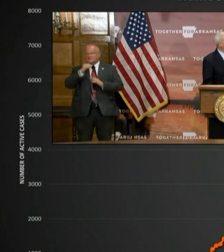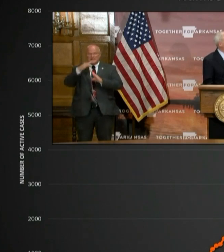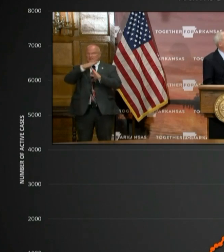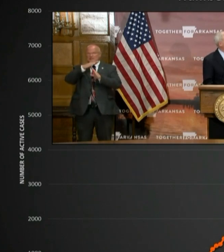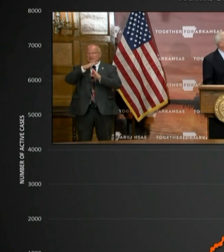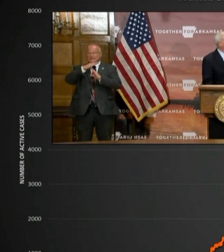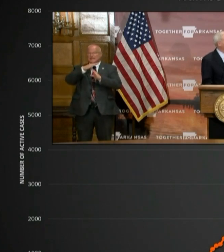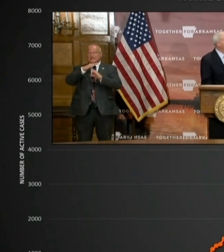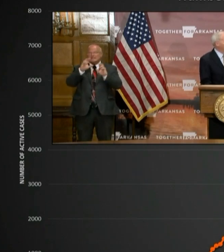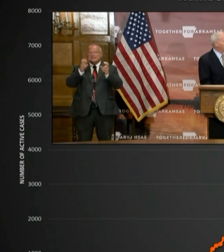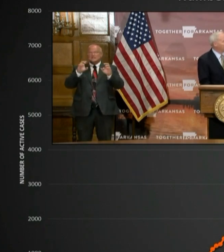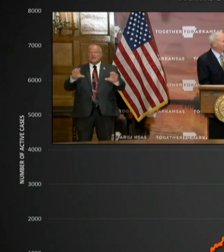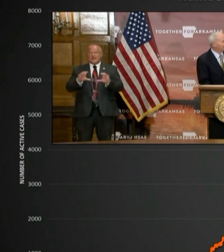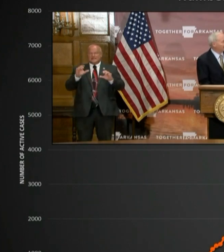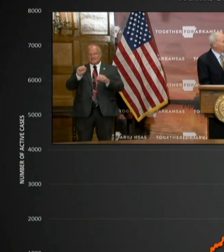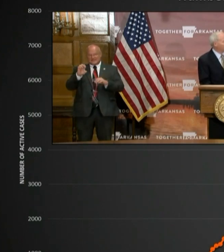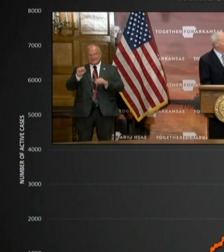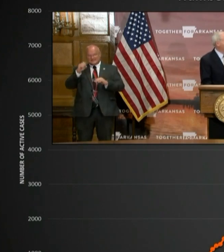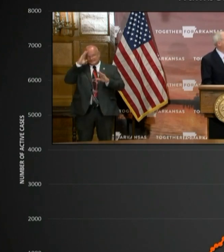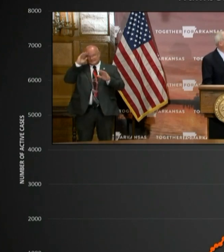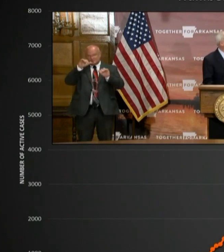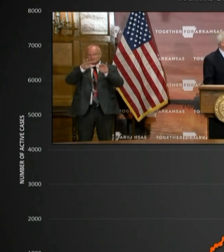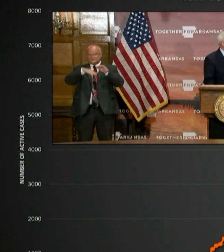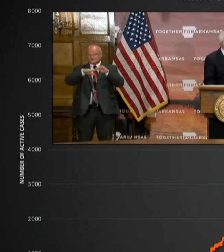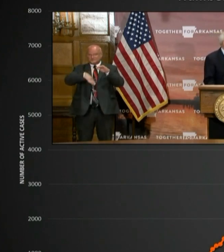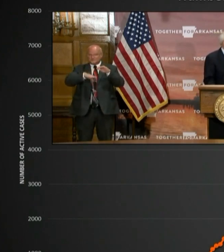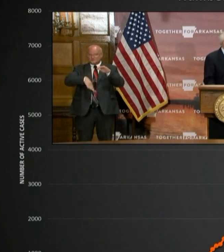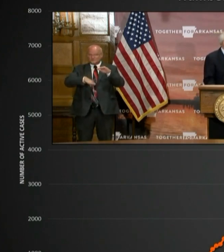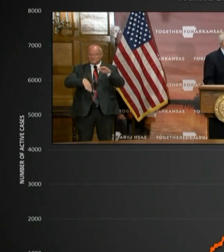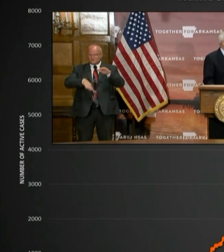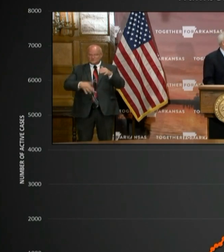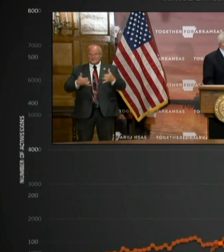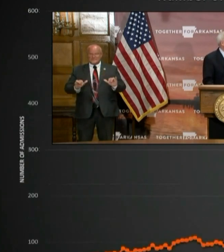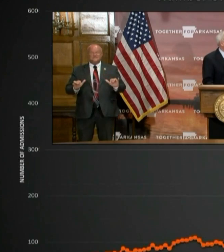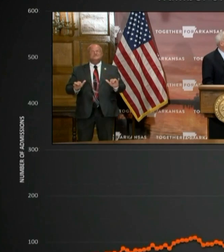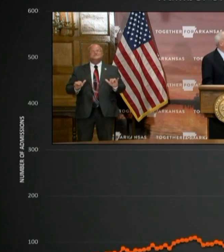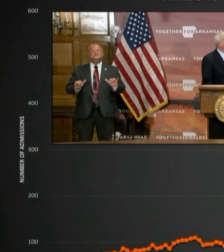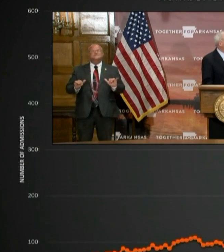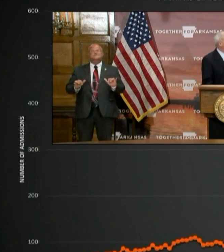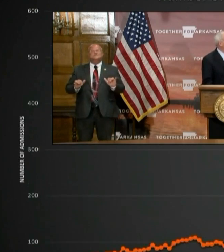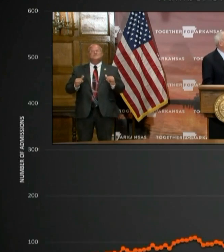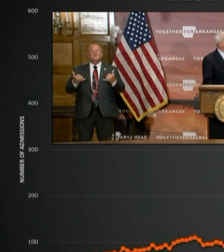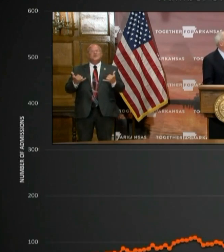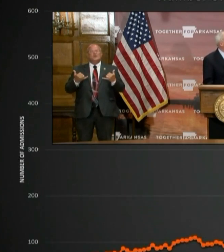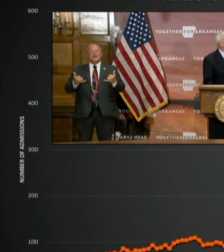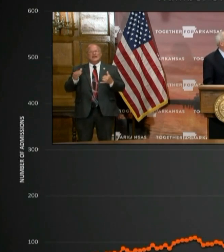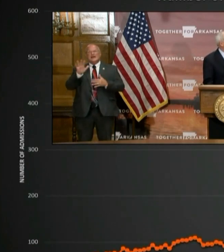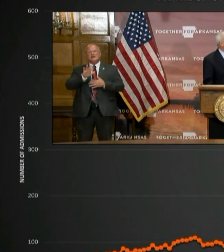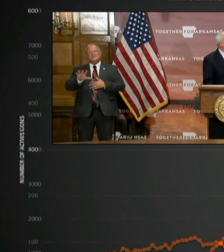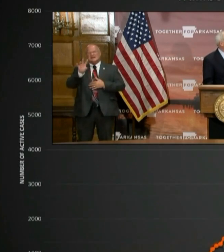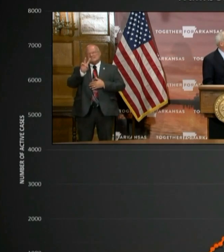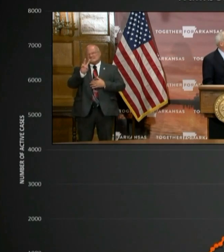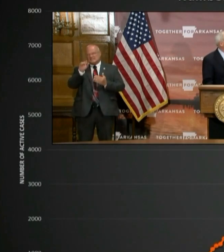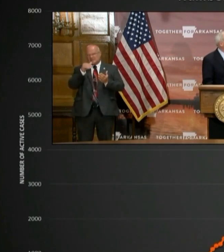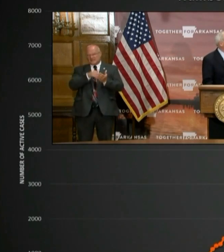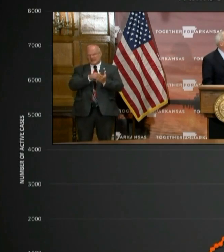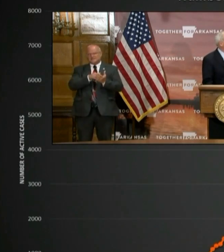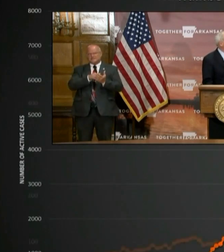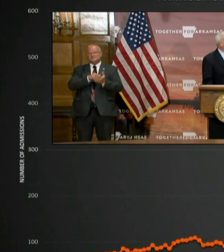peak in terms of active cases. I hope that stays that way. Right now it's about 7,000.